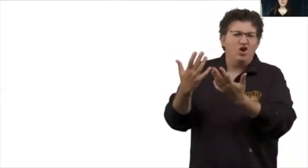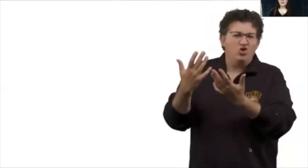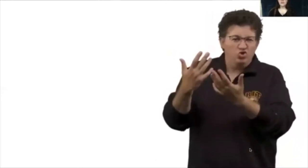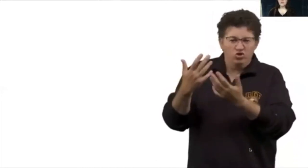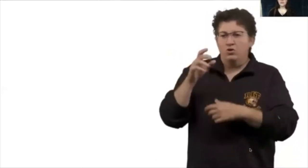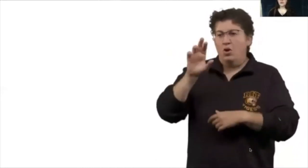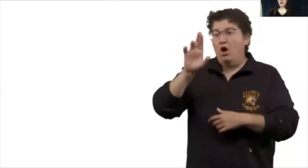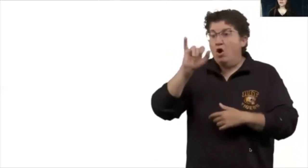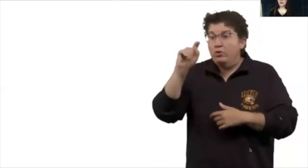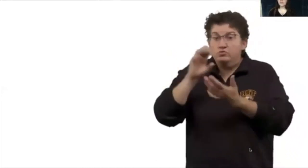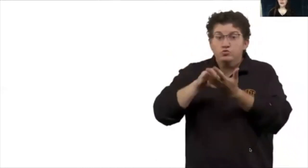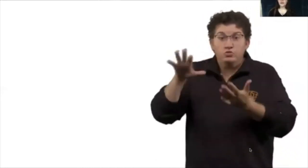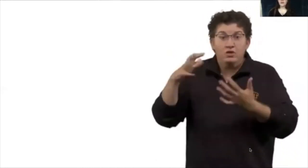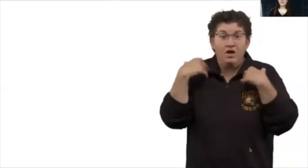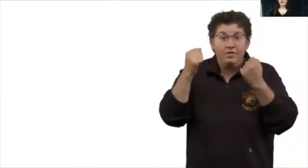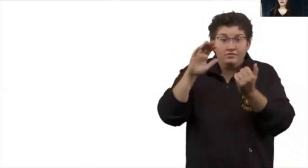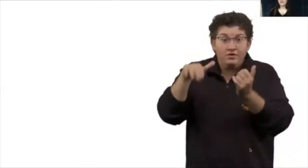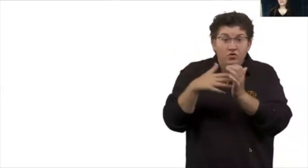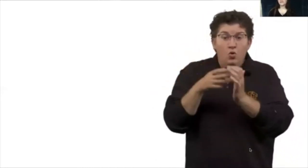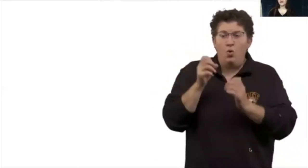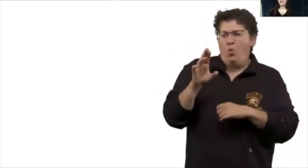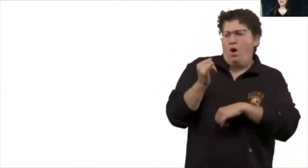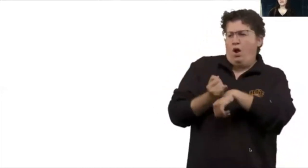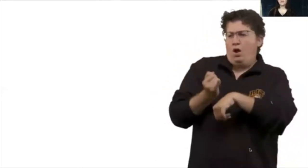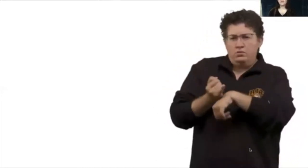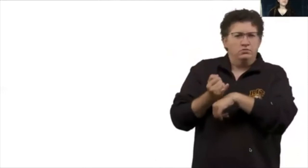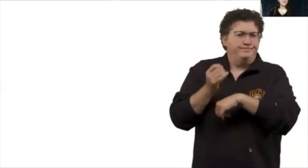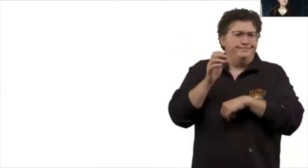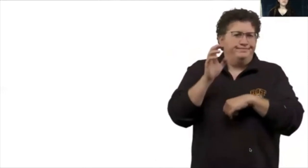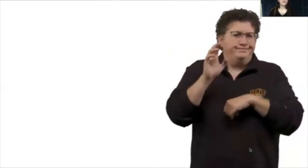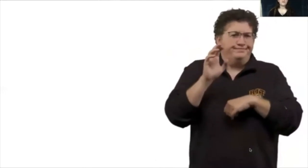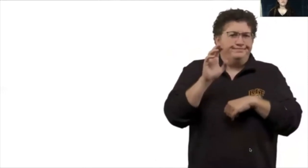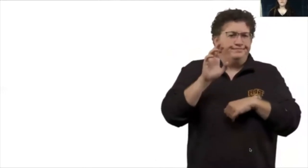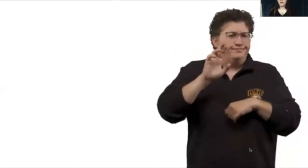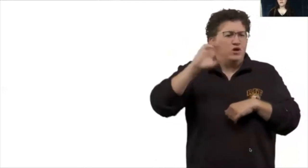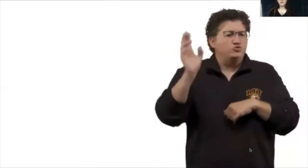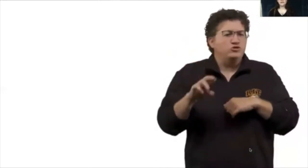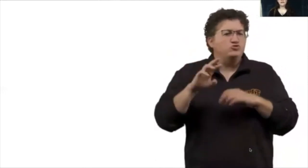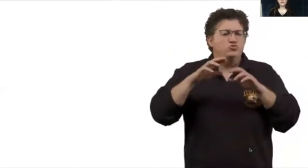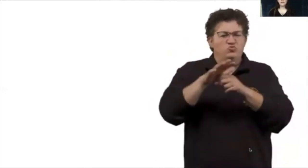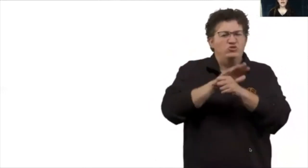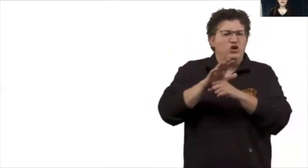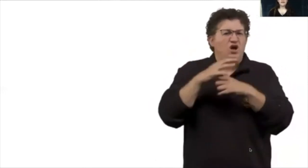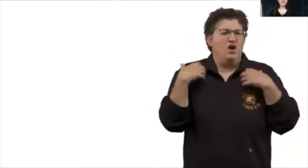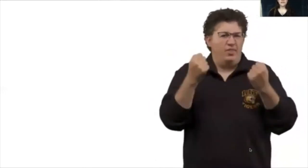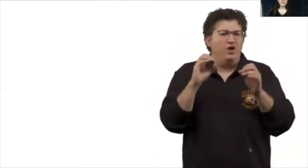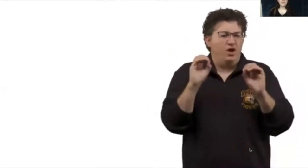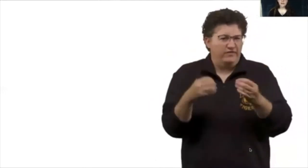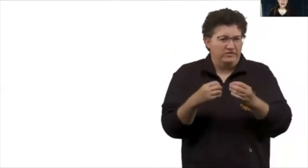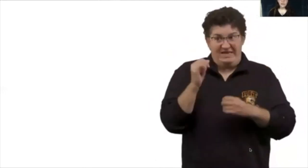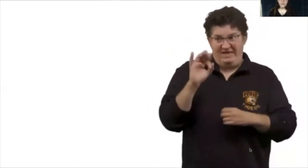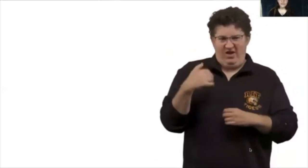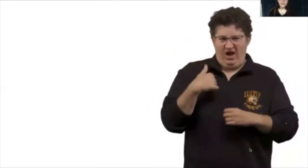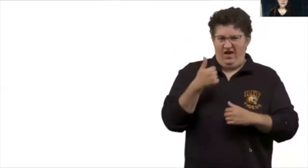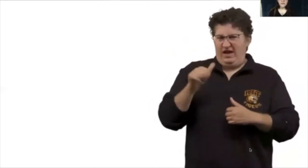keeping your healthcare provider or RIT Student Health Center or any Rochester Regional